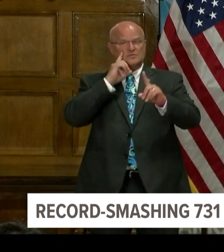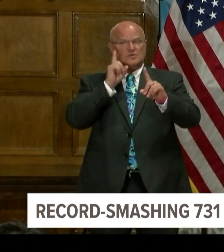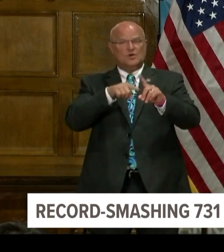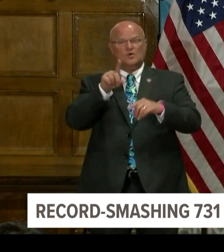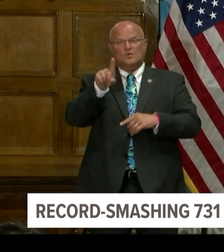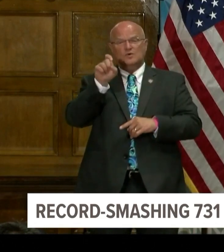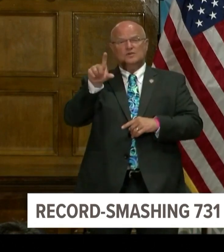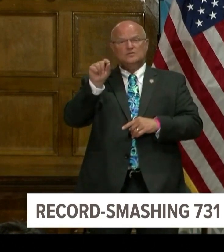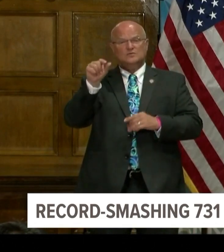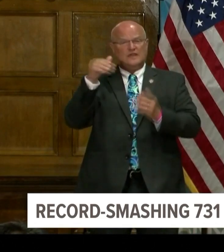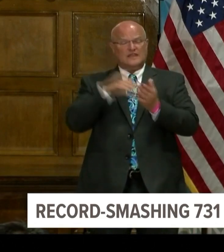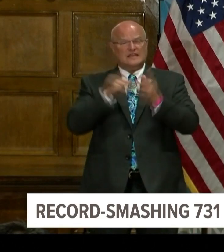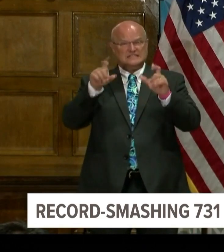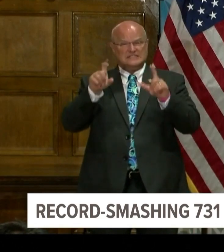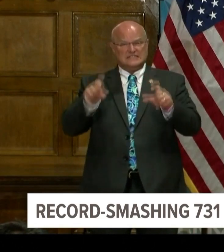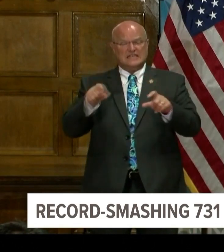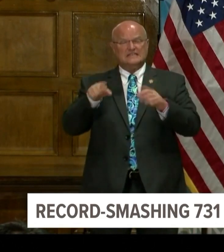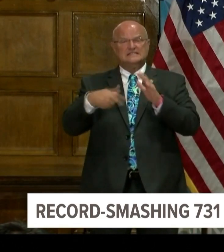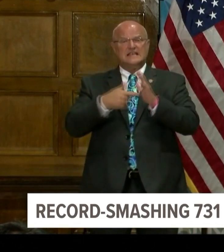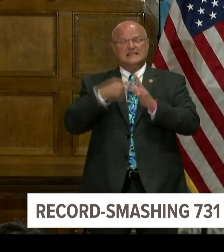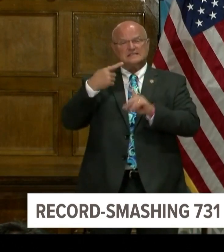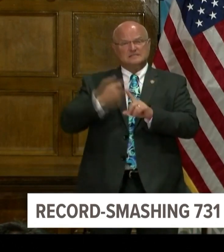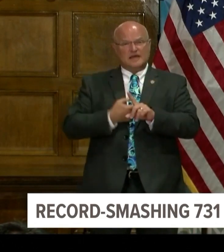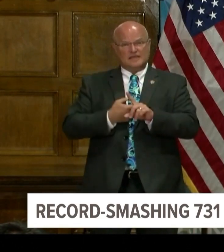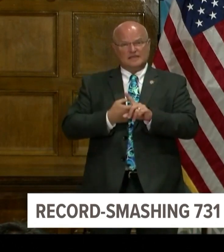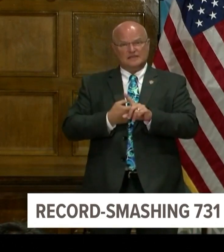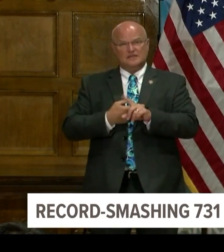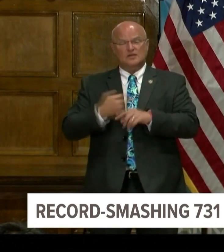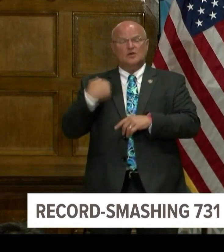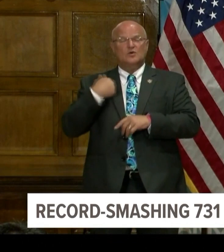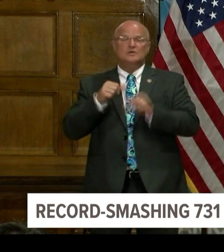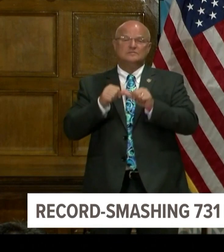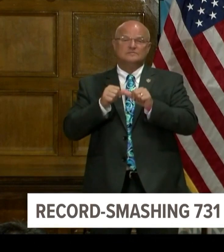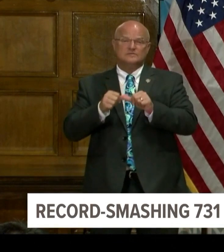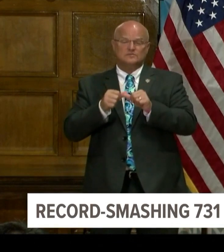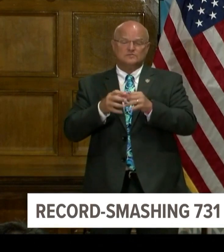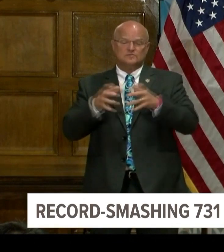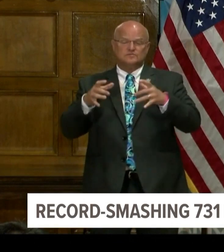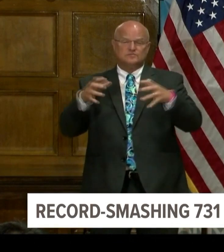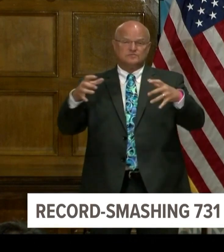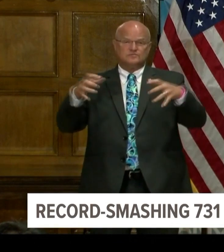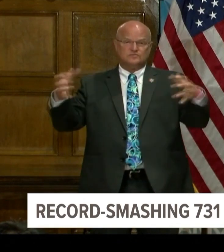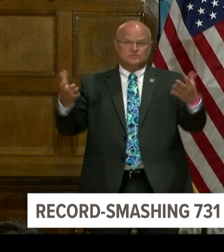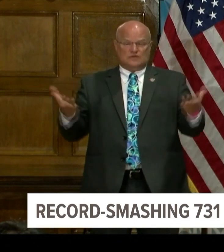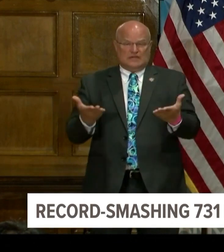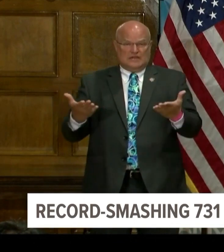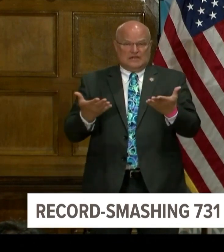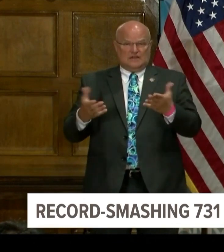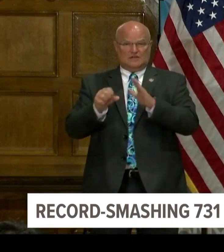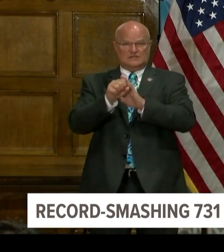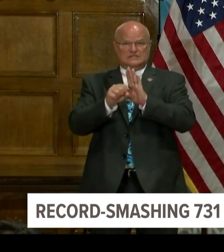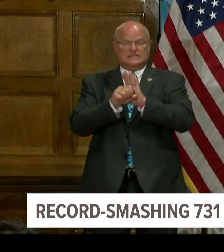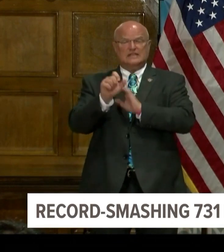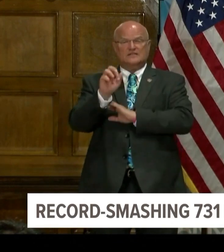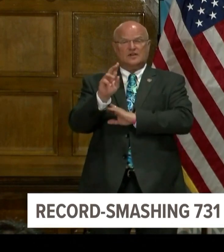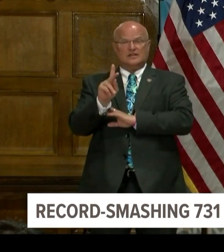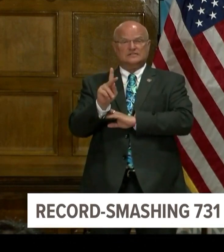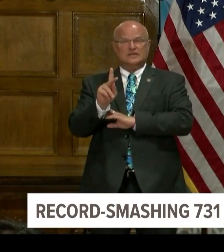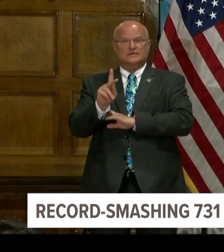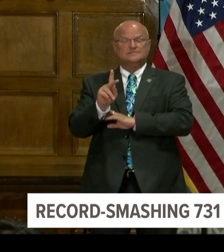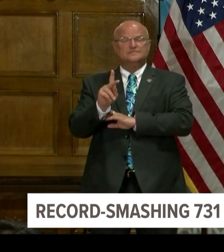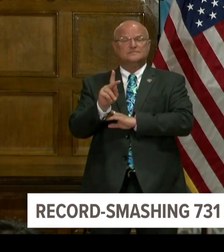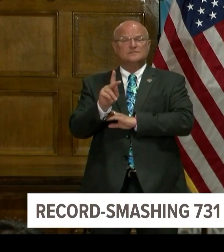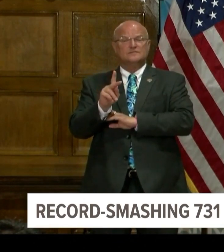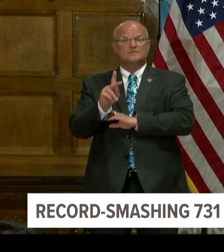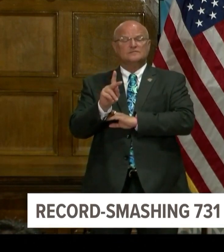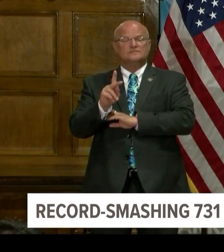goal of 120,000 tests over the course of the month. So we continue to expand that here in the state. We